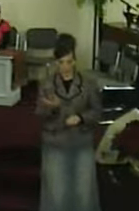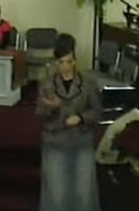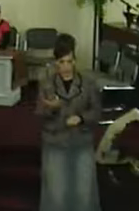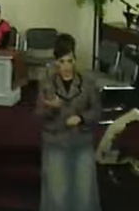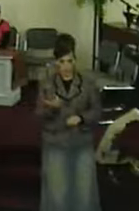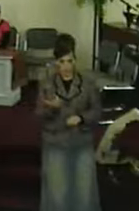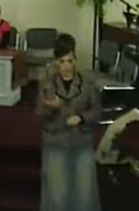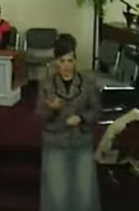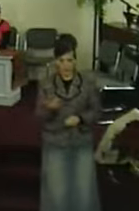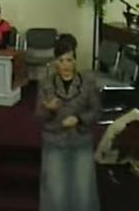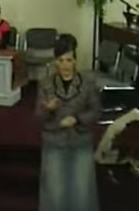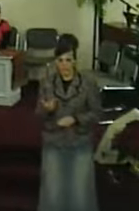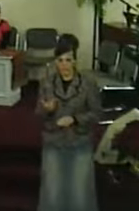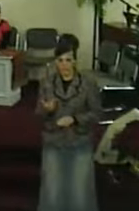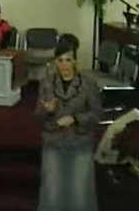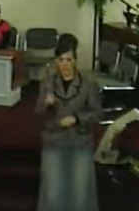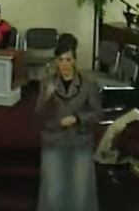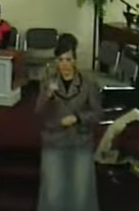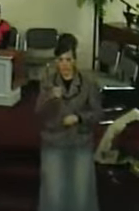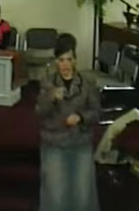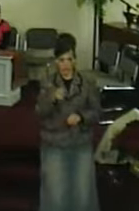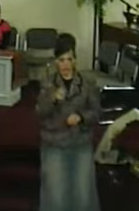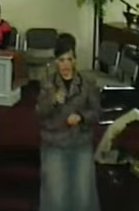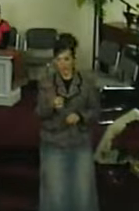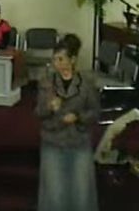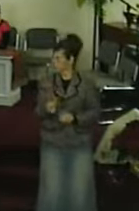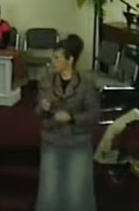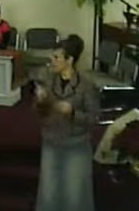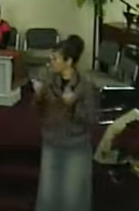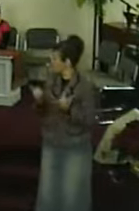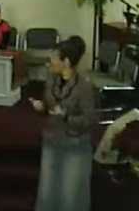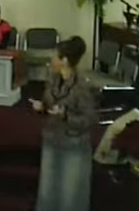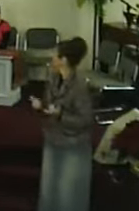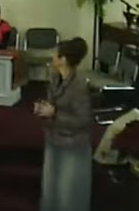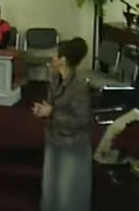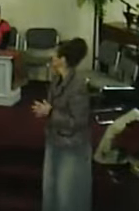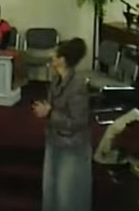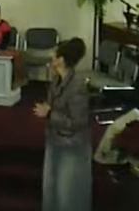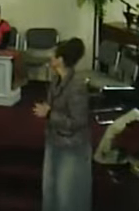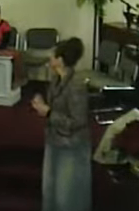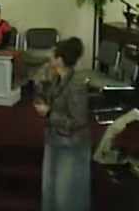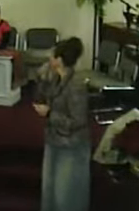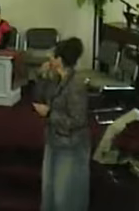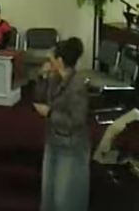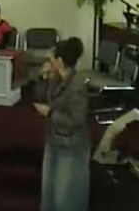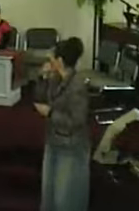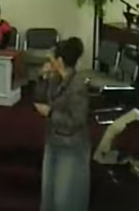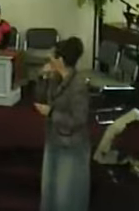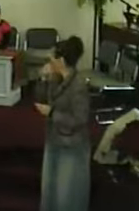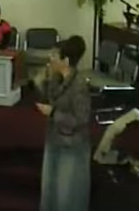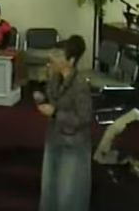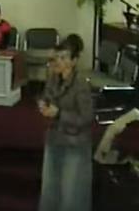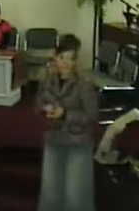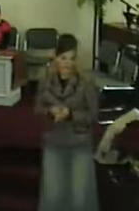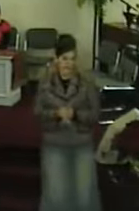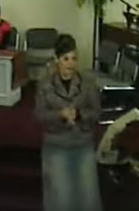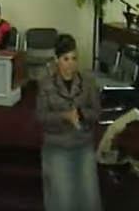Tom ASAP. We got to have that tonight, okay? Because we're going to have a count in before Sunday.